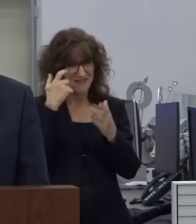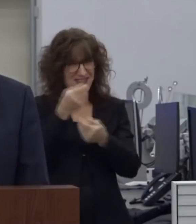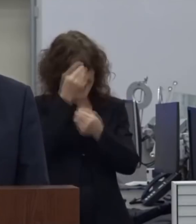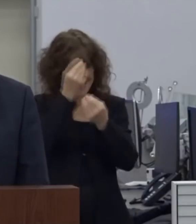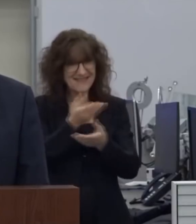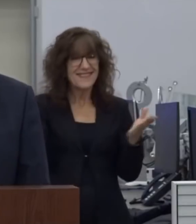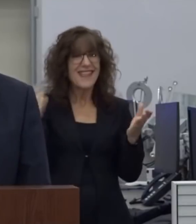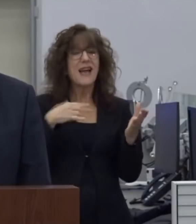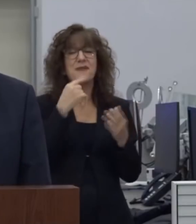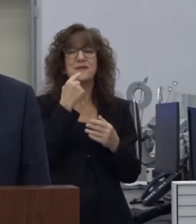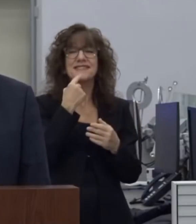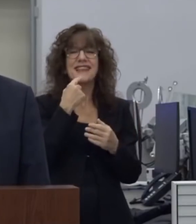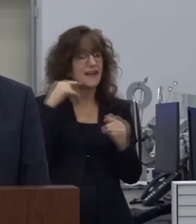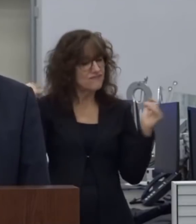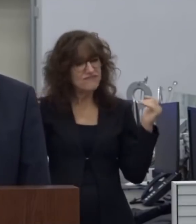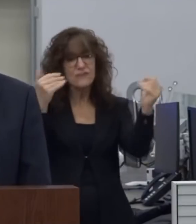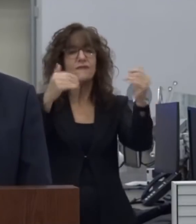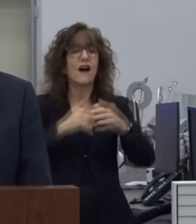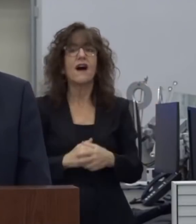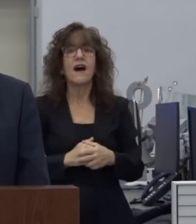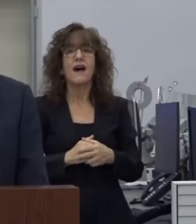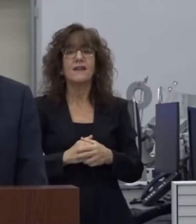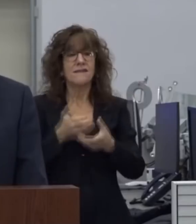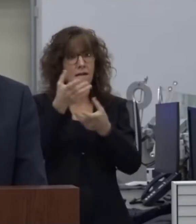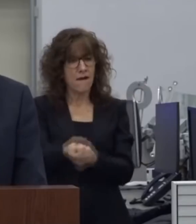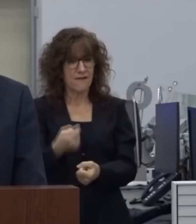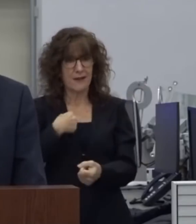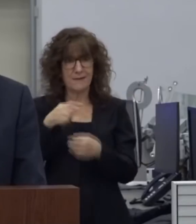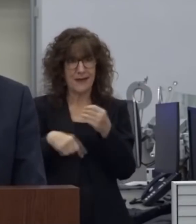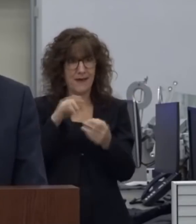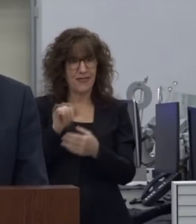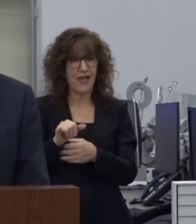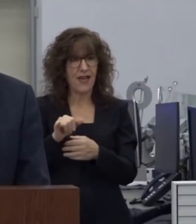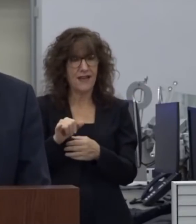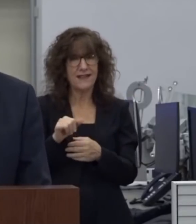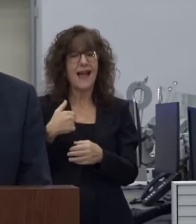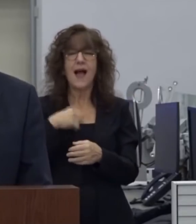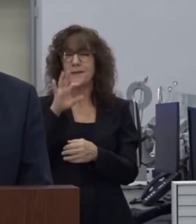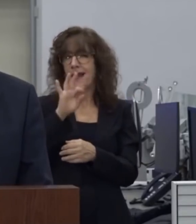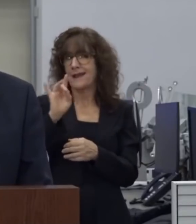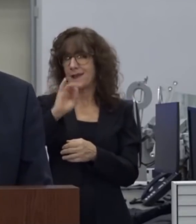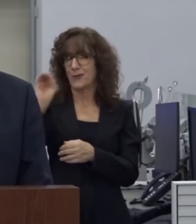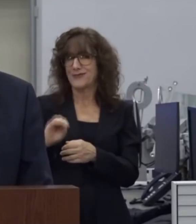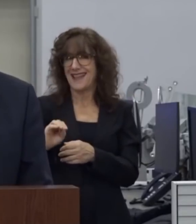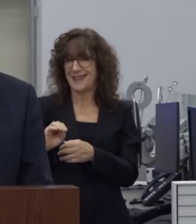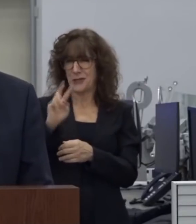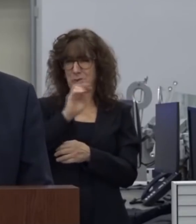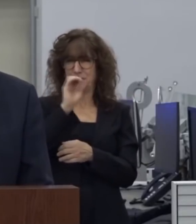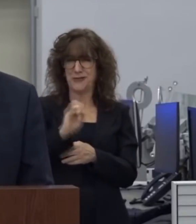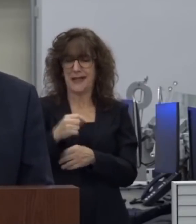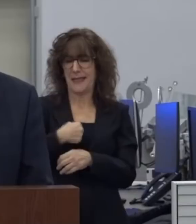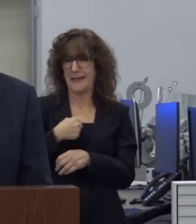then we're going to say, we're going to move on this. How confident am I about that? I'm 98%. That 2% is